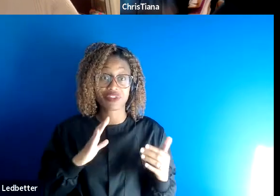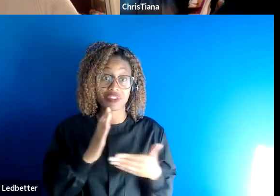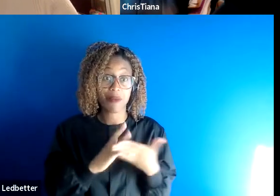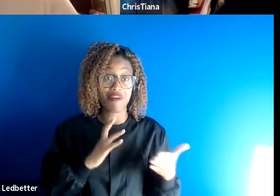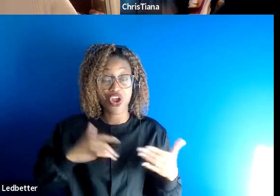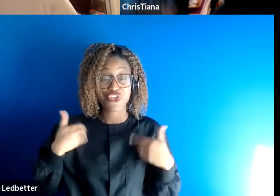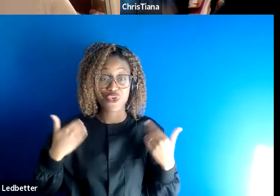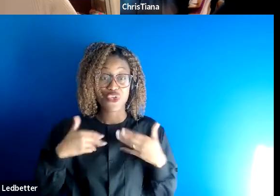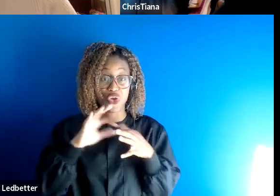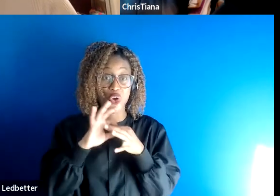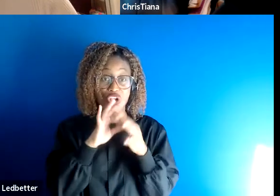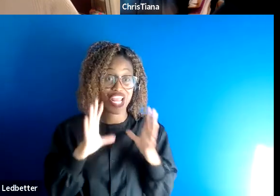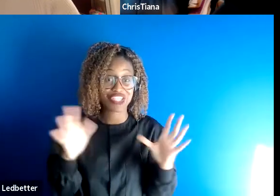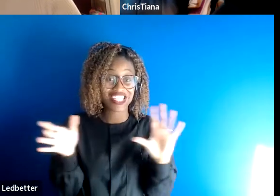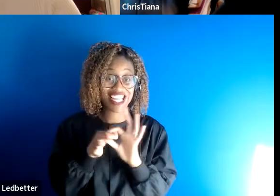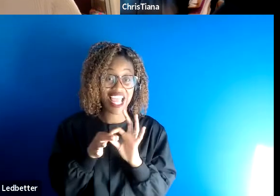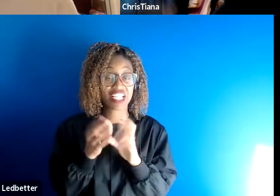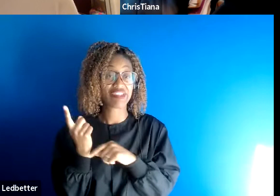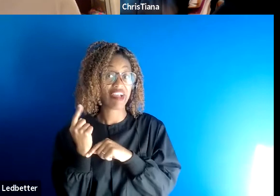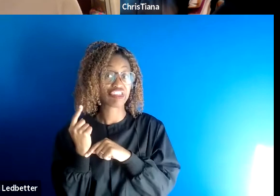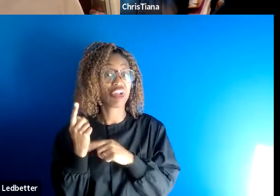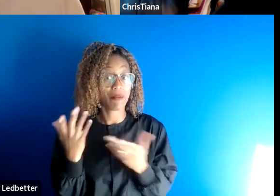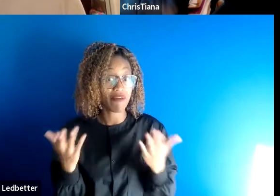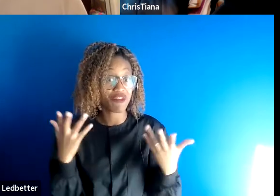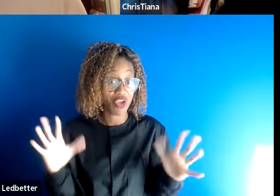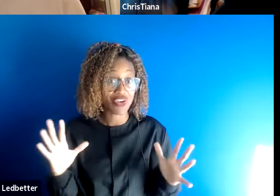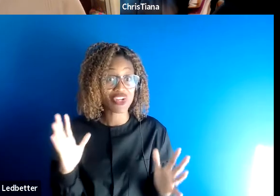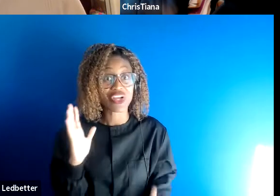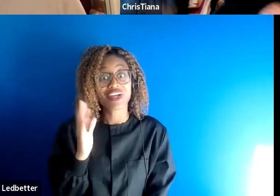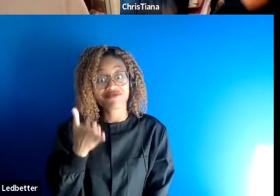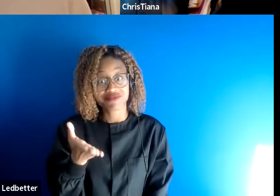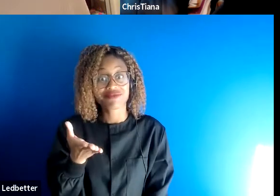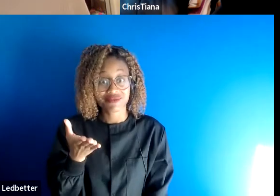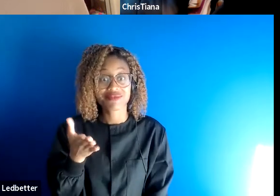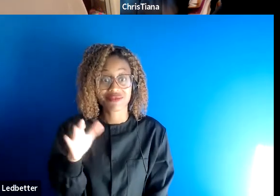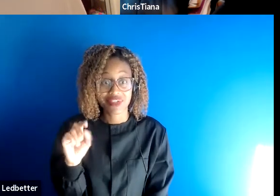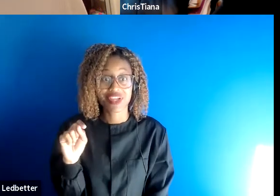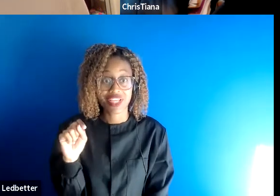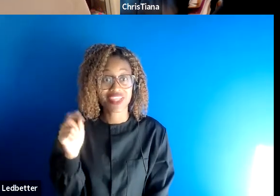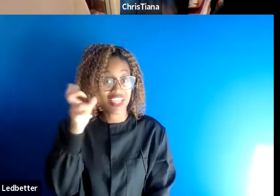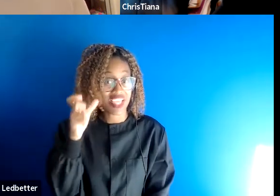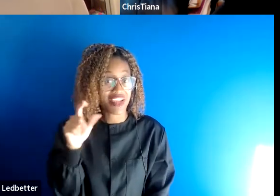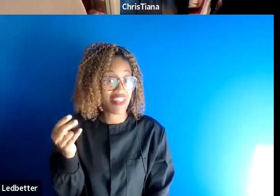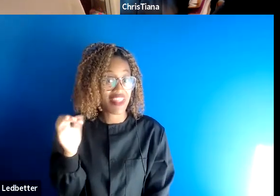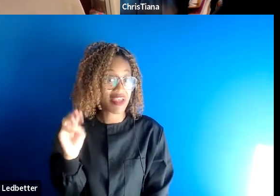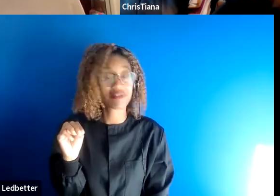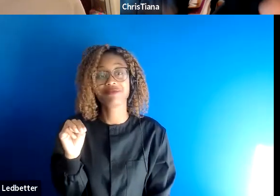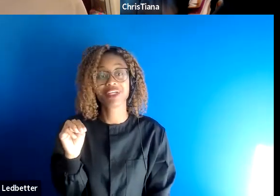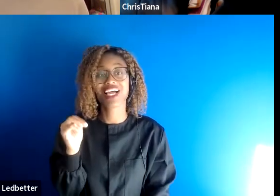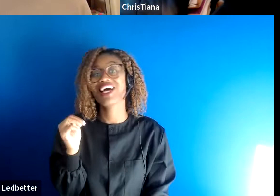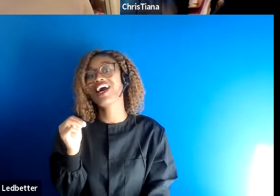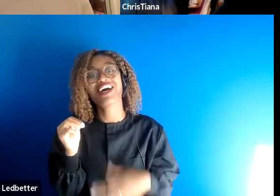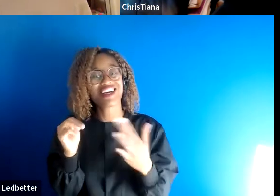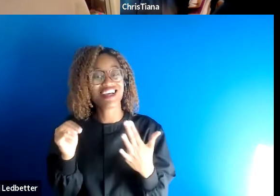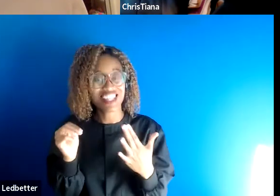this past year, you may have had a chance to hear them speak. And I was so happy to have them back, a fellow